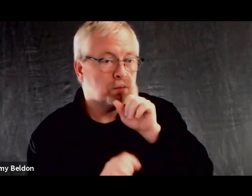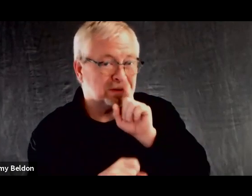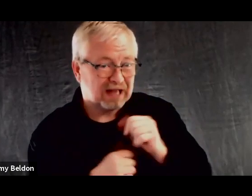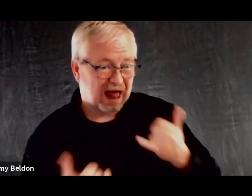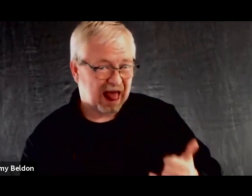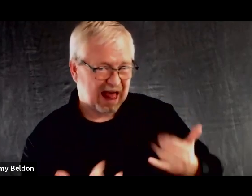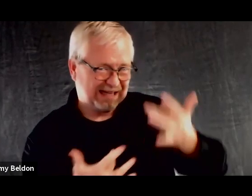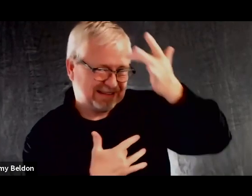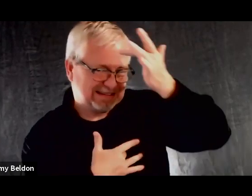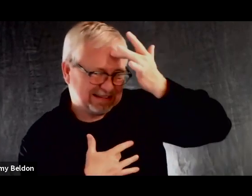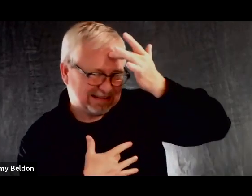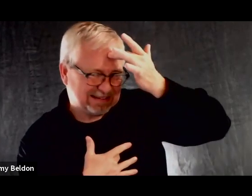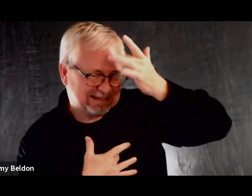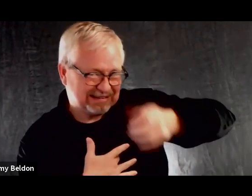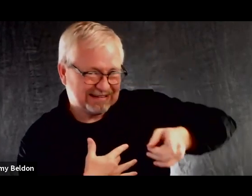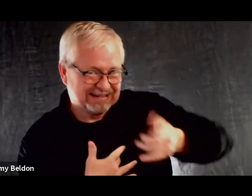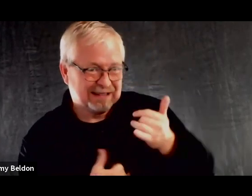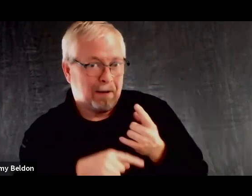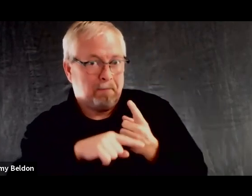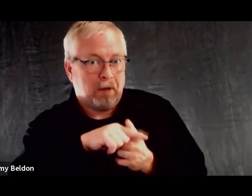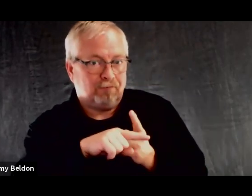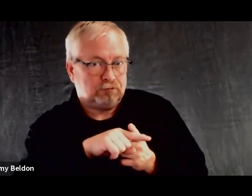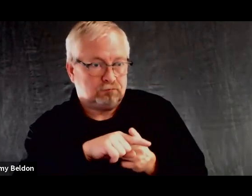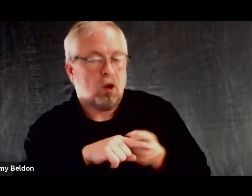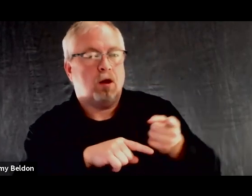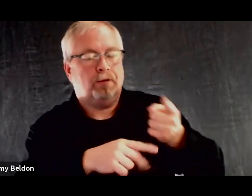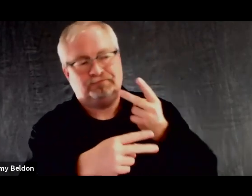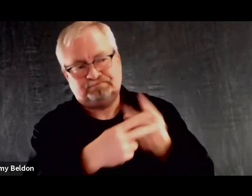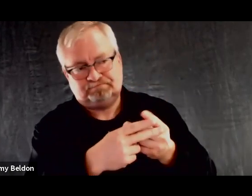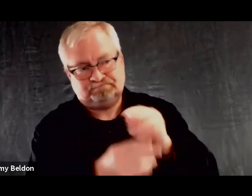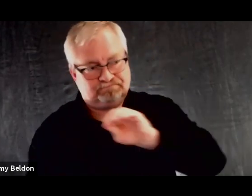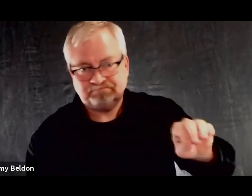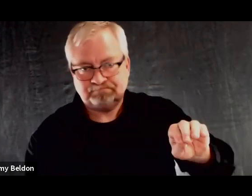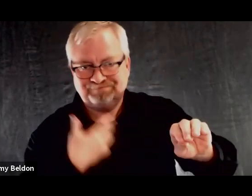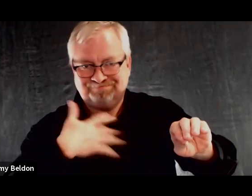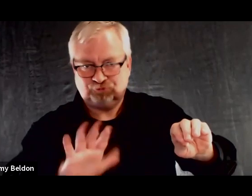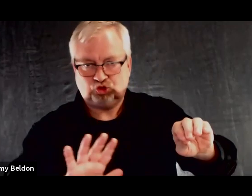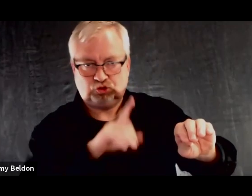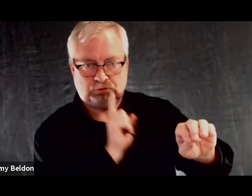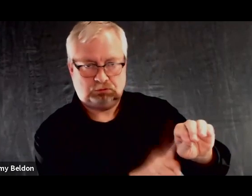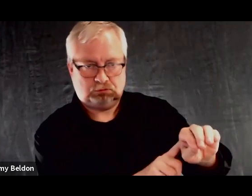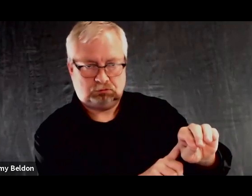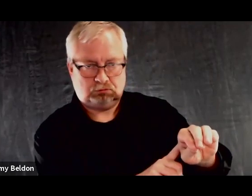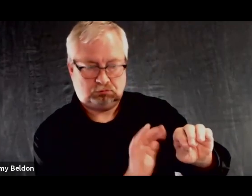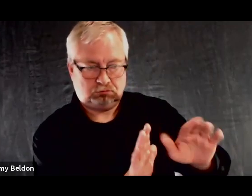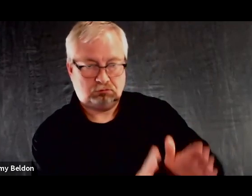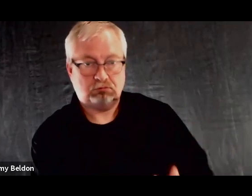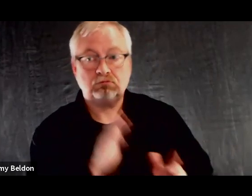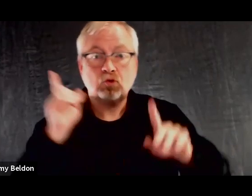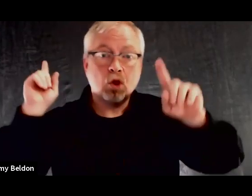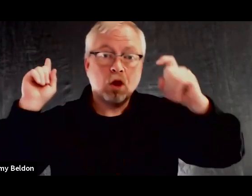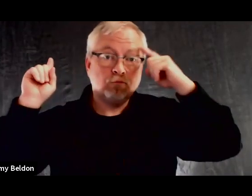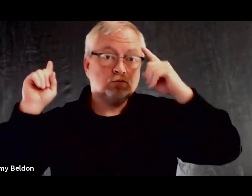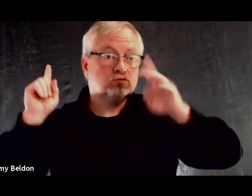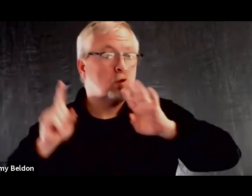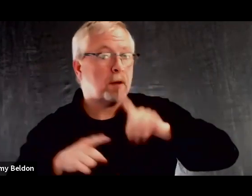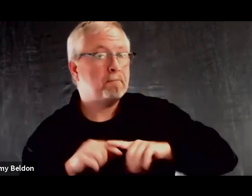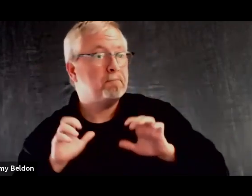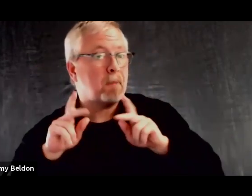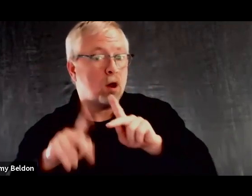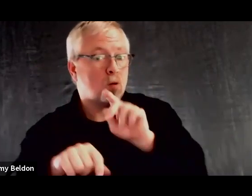and quarantined. But from a return to work standpoint, I think the governor was talking about serological testing, not PCR testing,